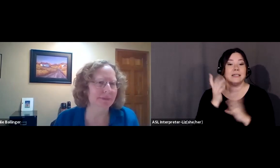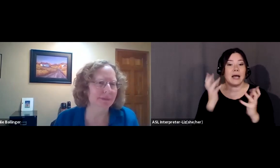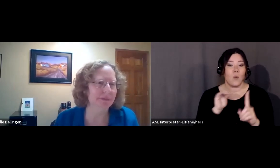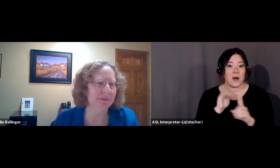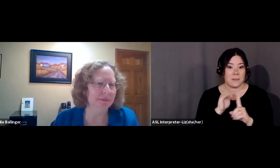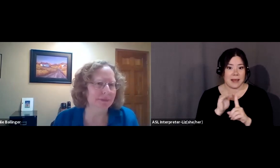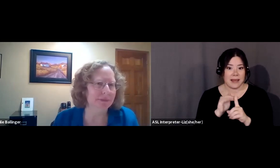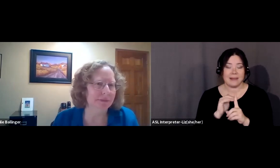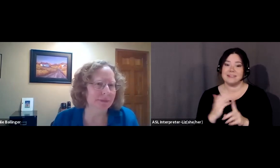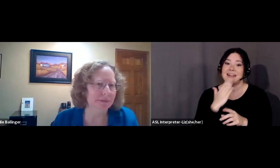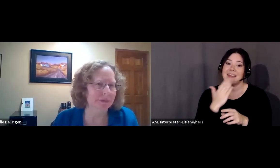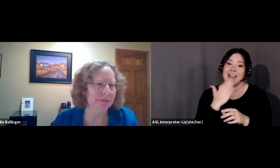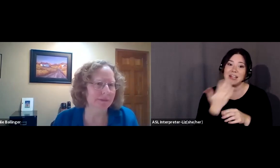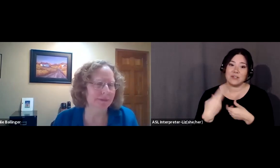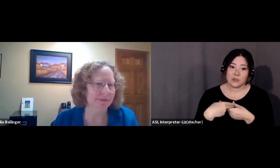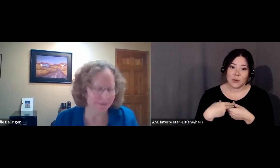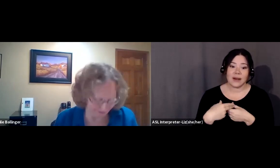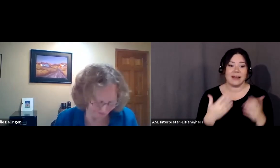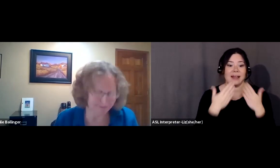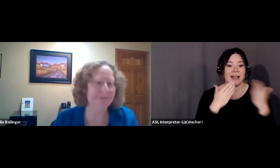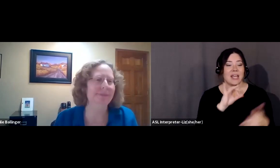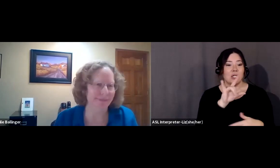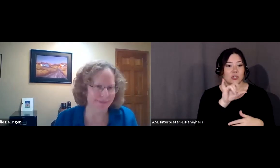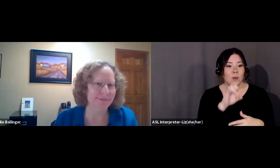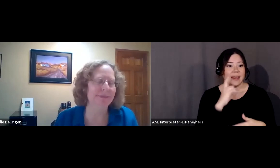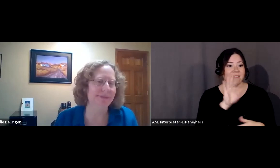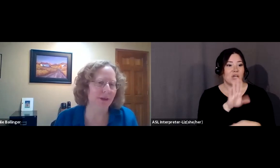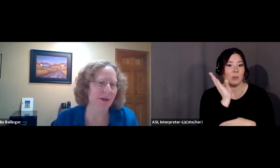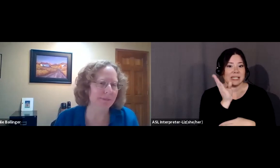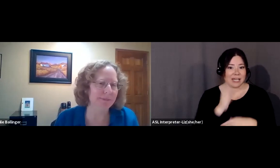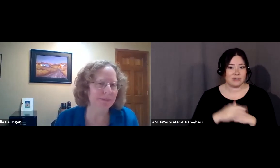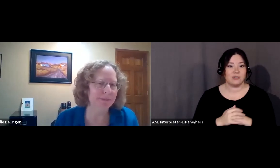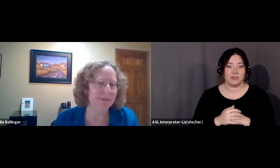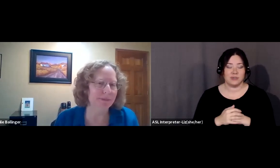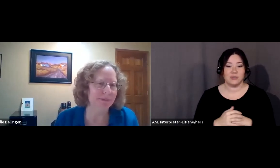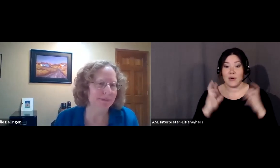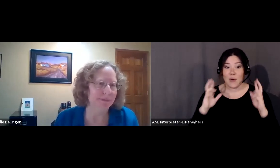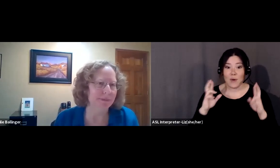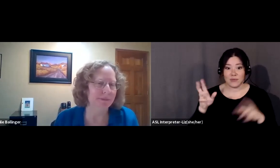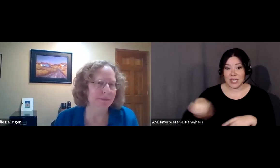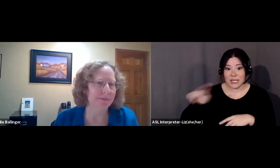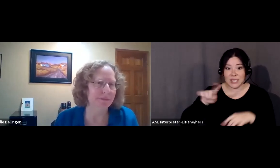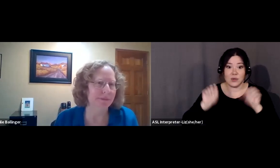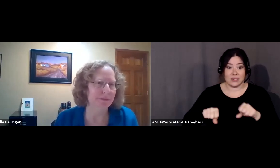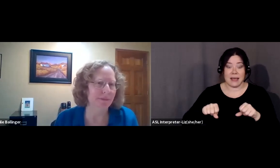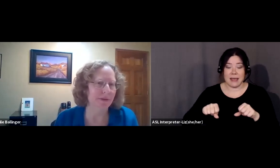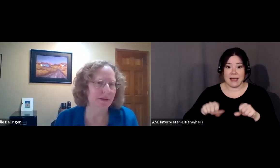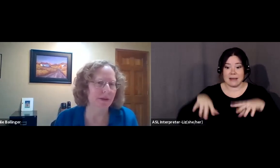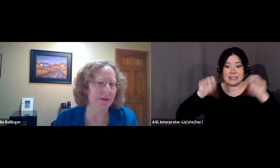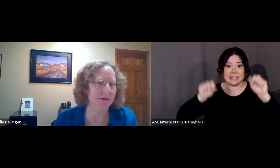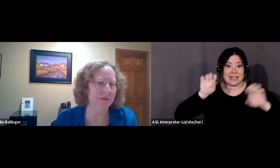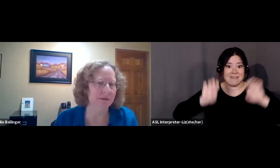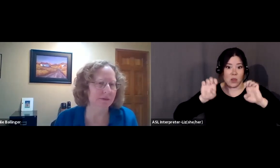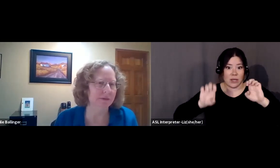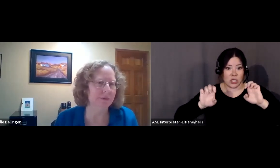everyone, thanks for joining us. Thank you, Julie, for your presentation. And hopefully you guys can take the evaluation for